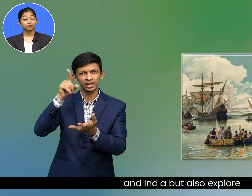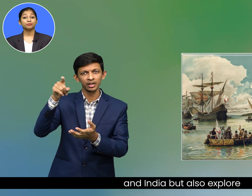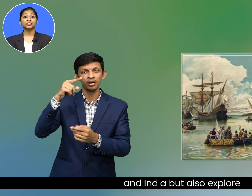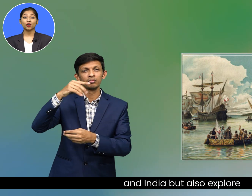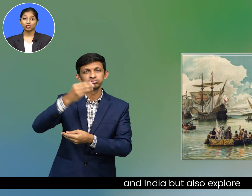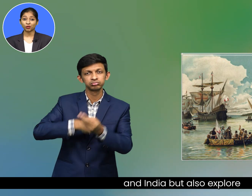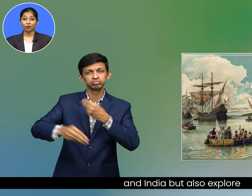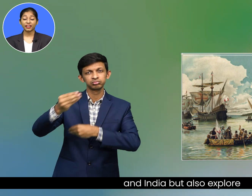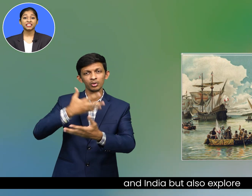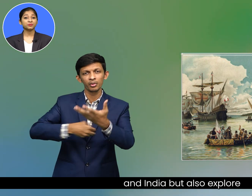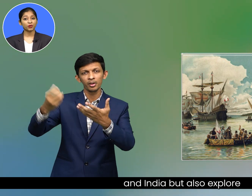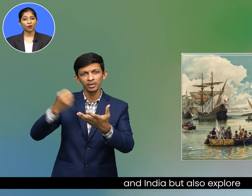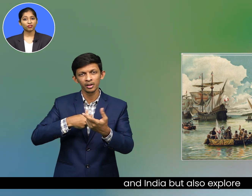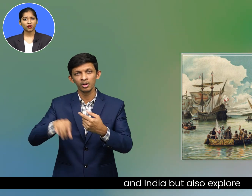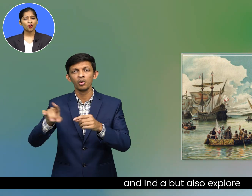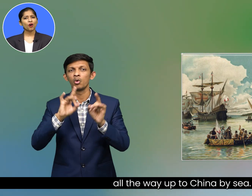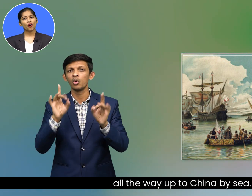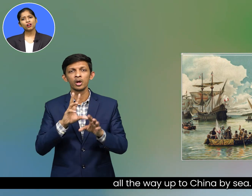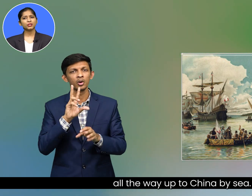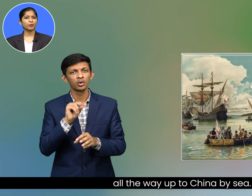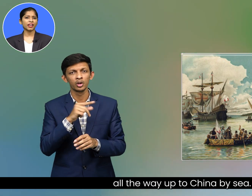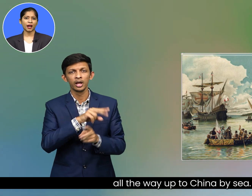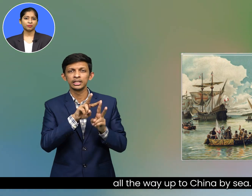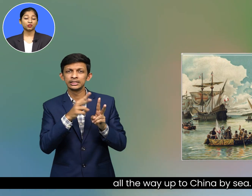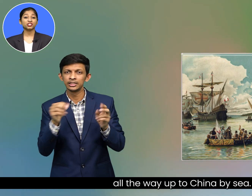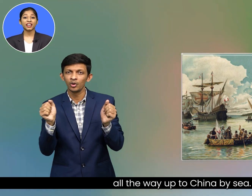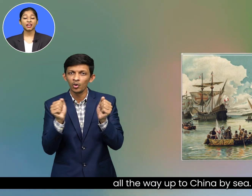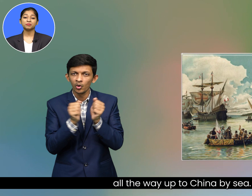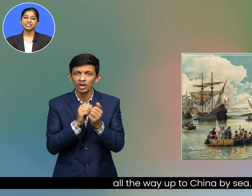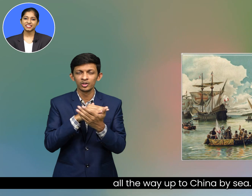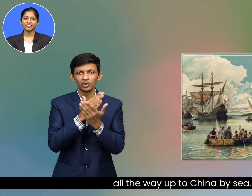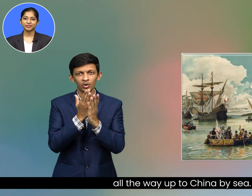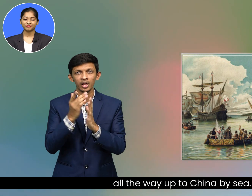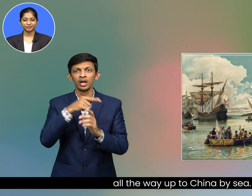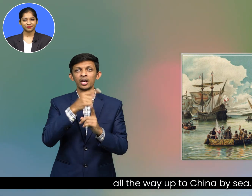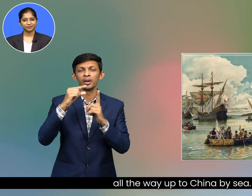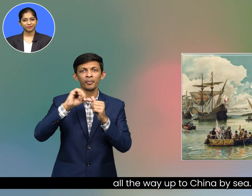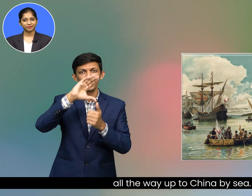India, but also explore all the way up to China by sea.